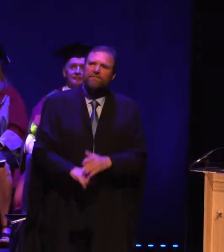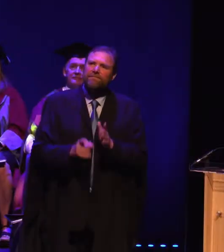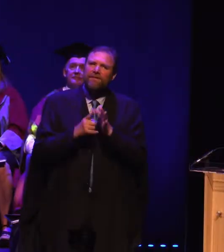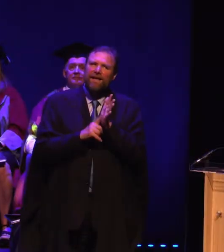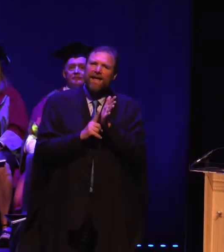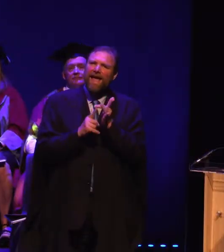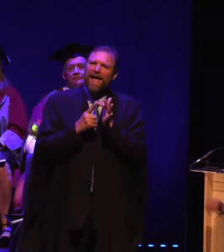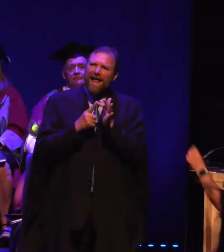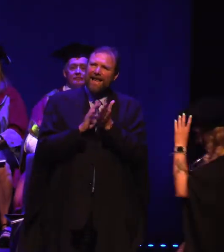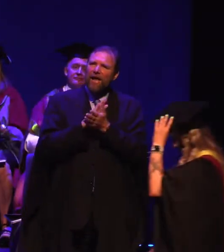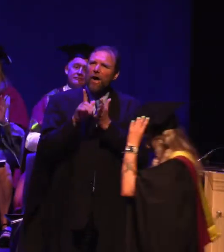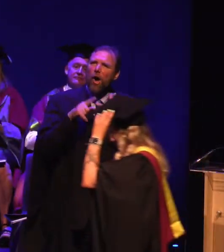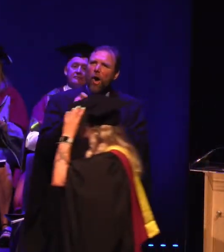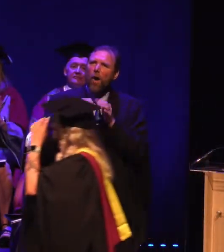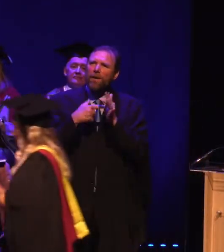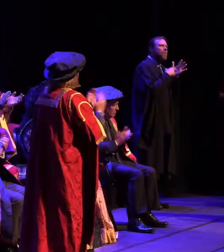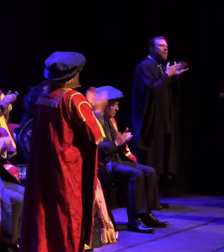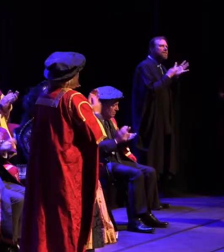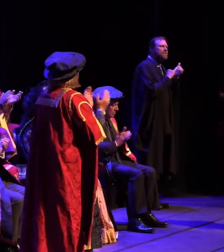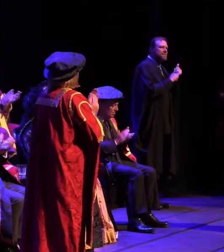Ellie Hopkins.